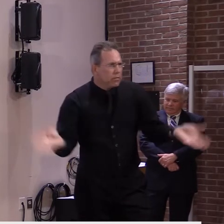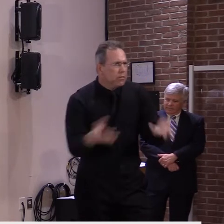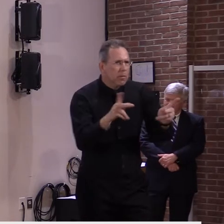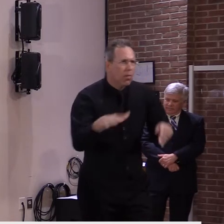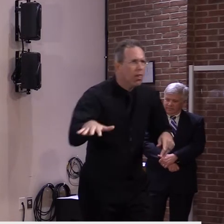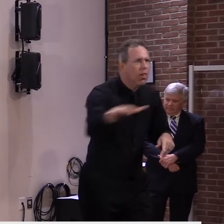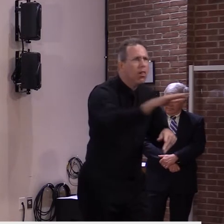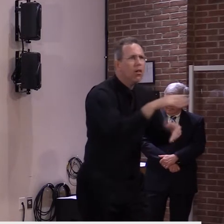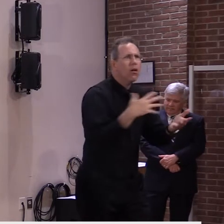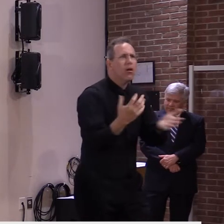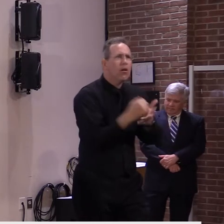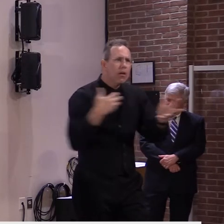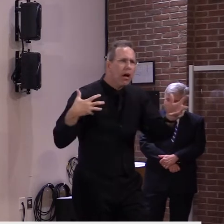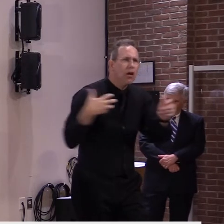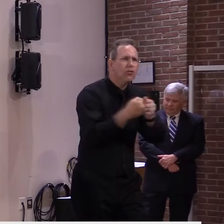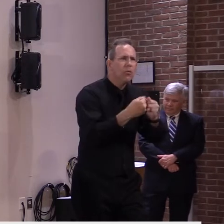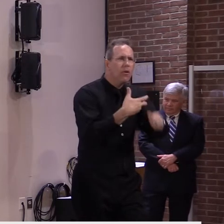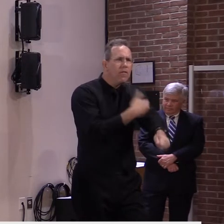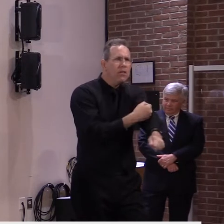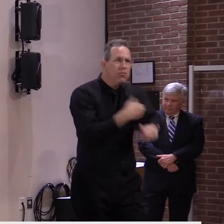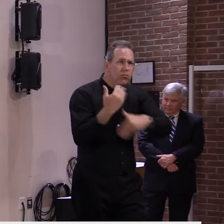we're just trying to see how many we can get.